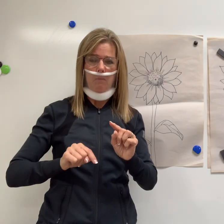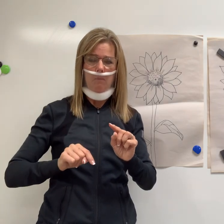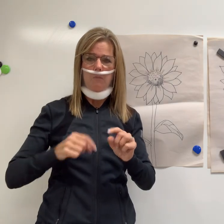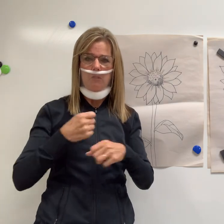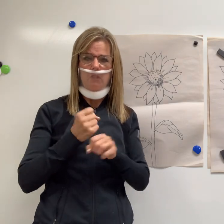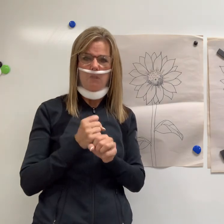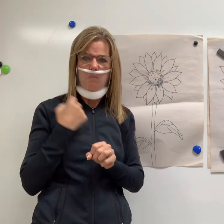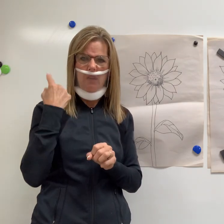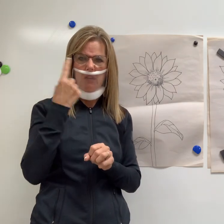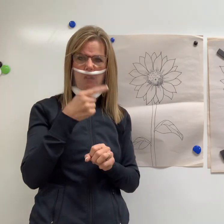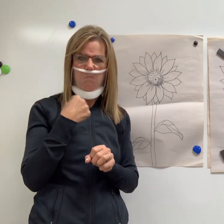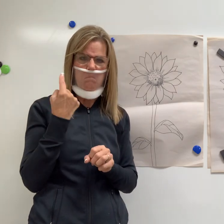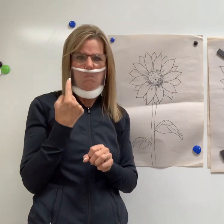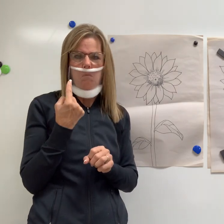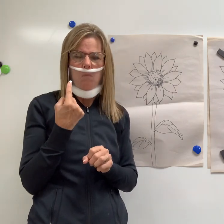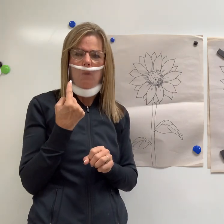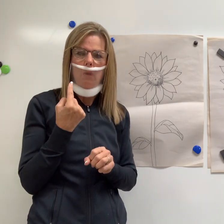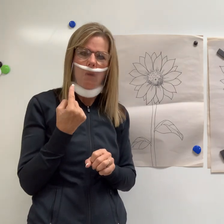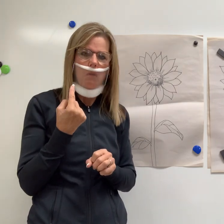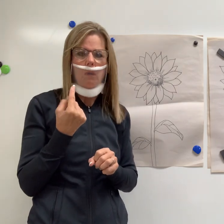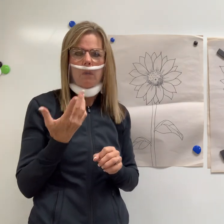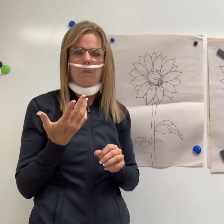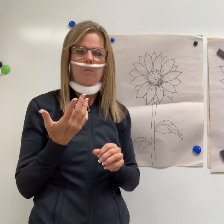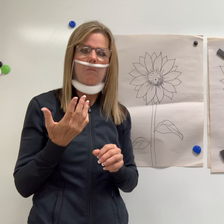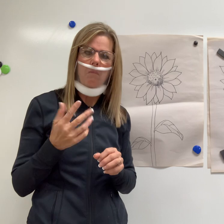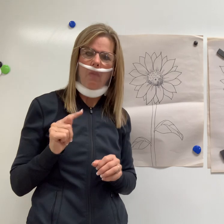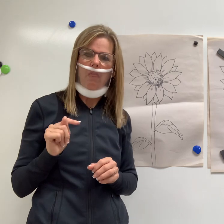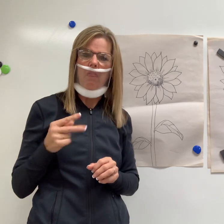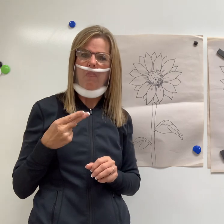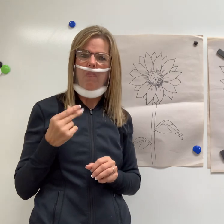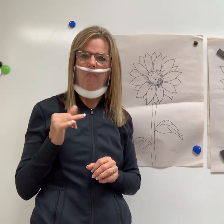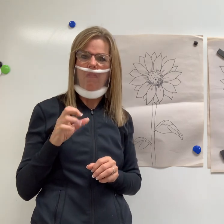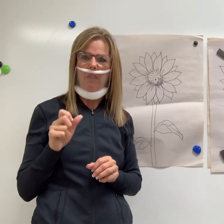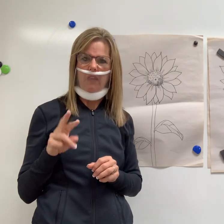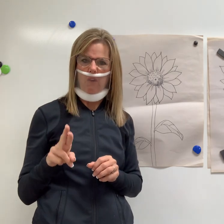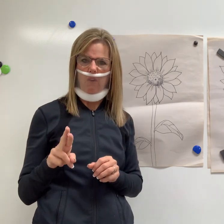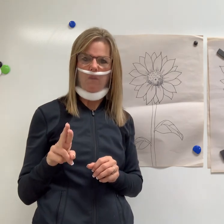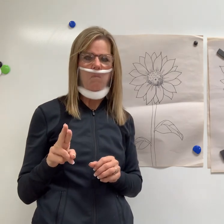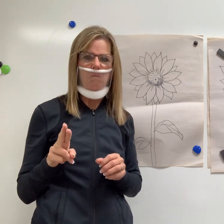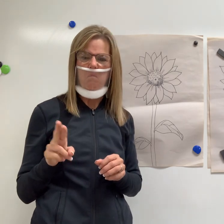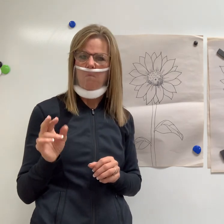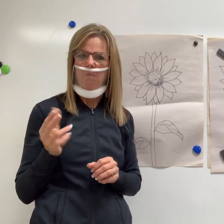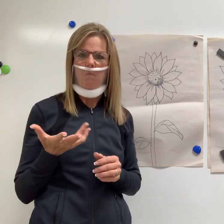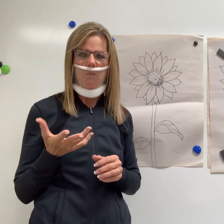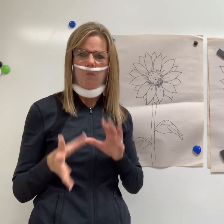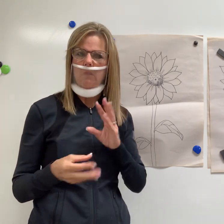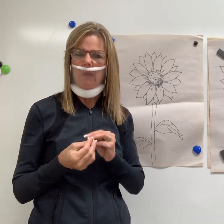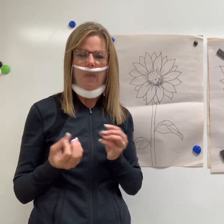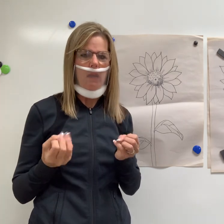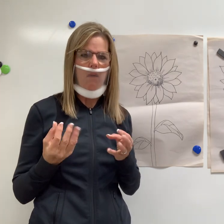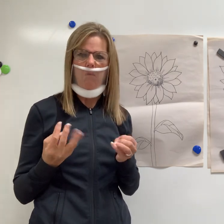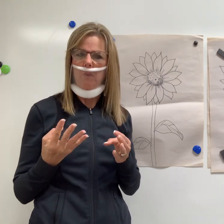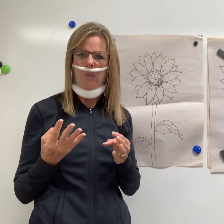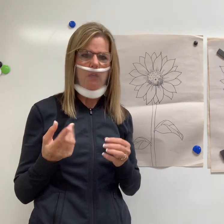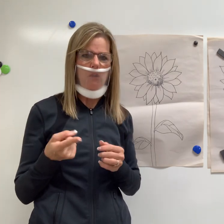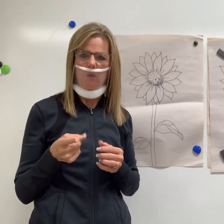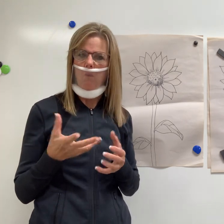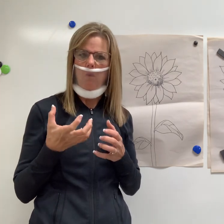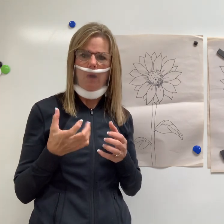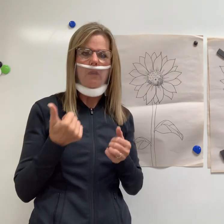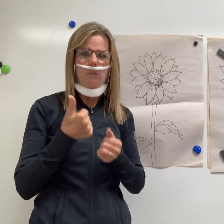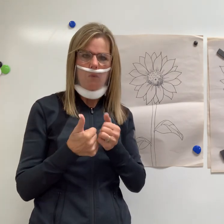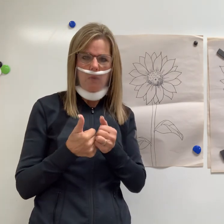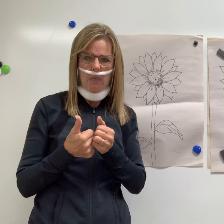thicker. Some might be the same. You just add however many lines you want to each